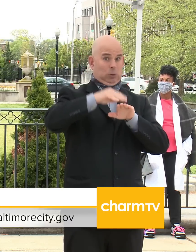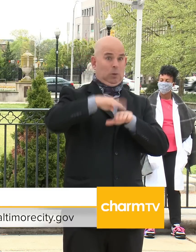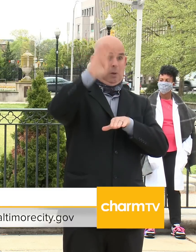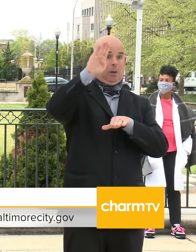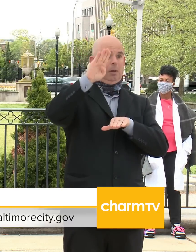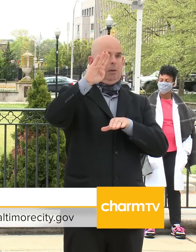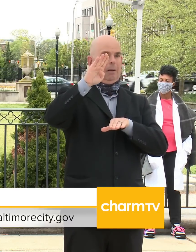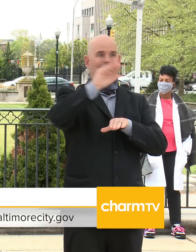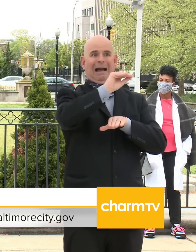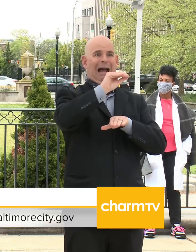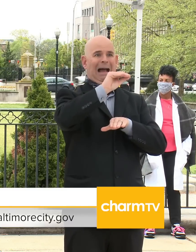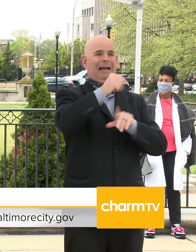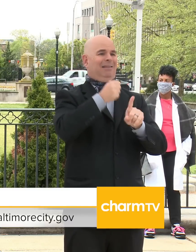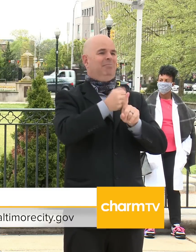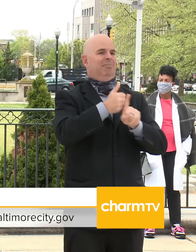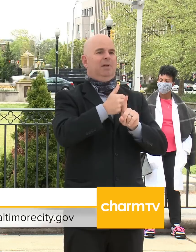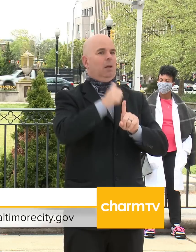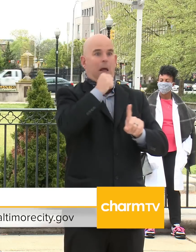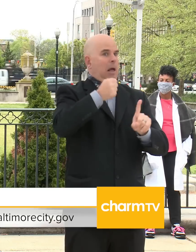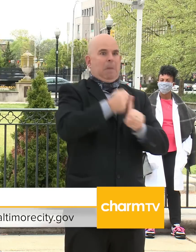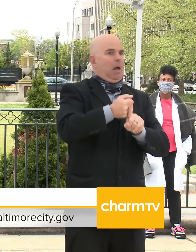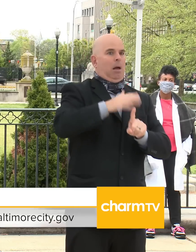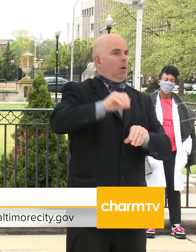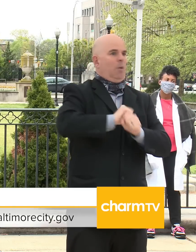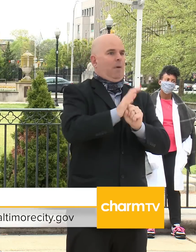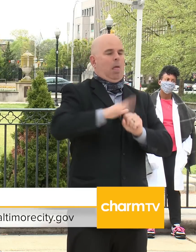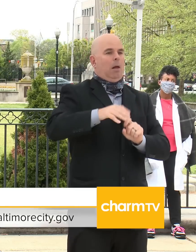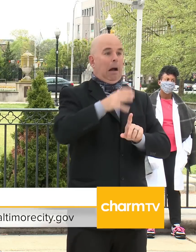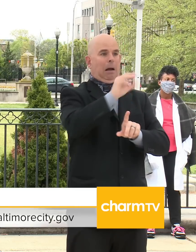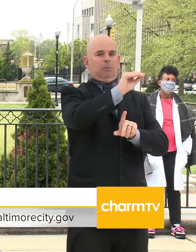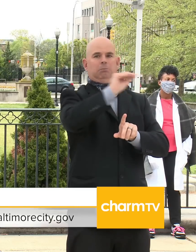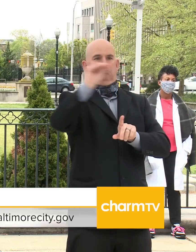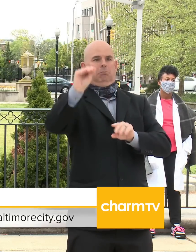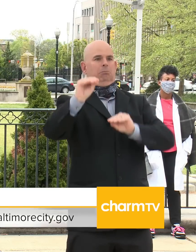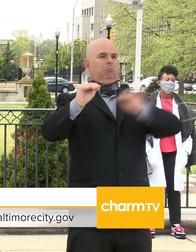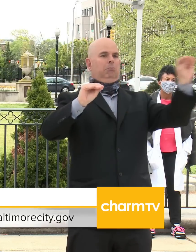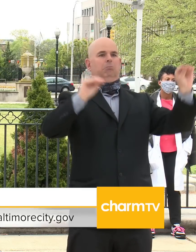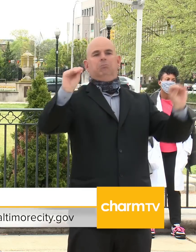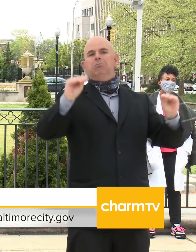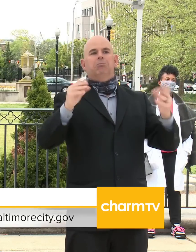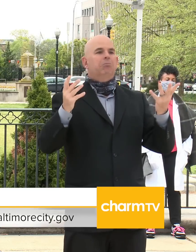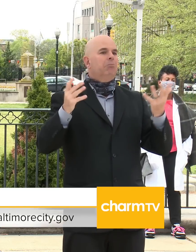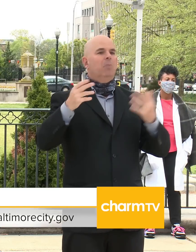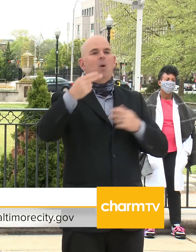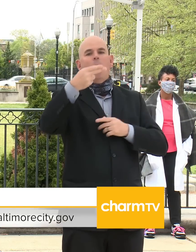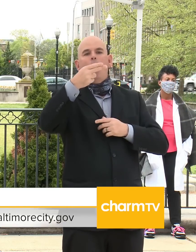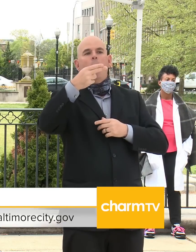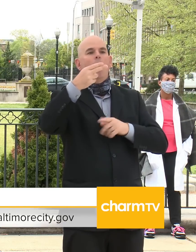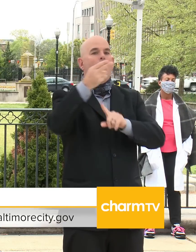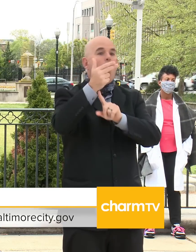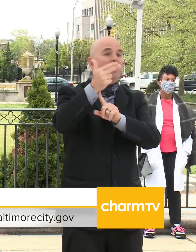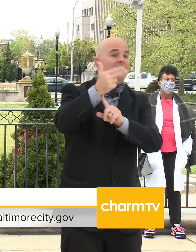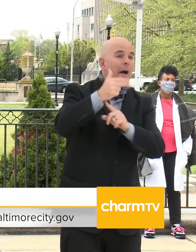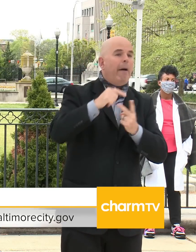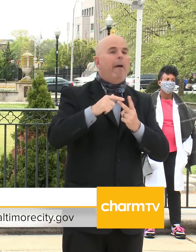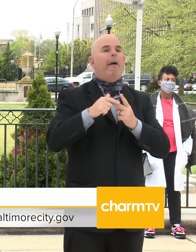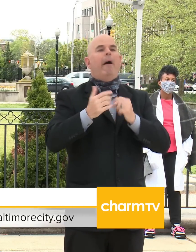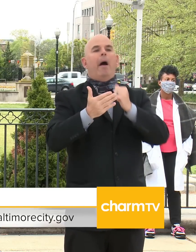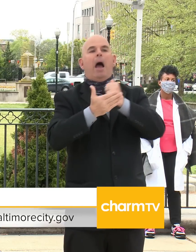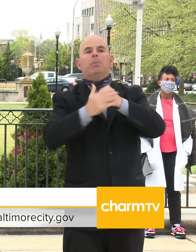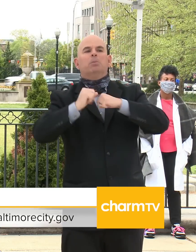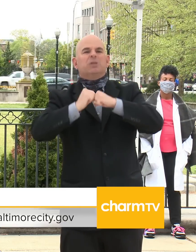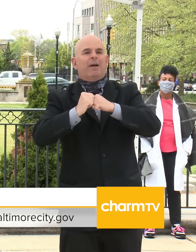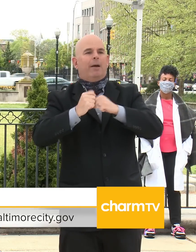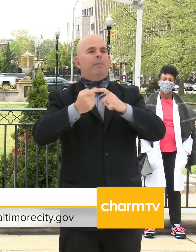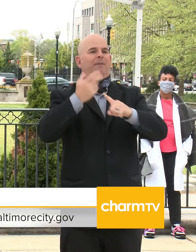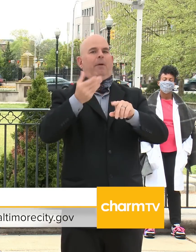not impacted by COVID. So they've been relocated into hotel settings to help isolate them and protect them from the spread of the